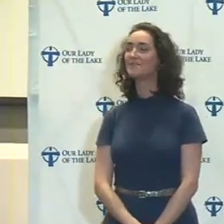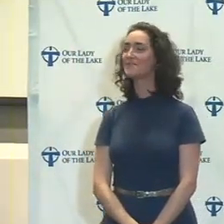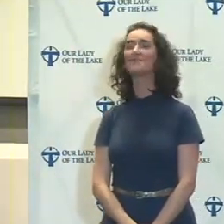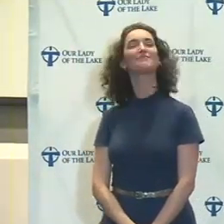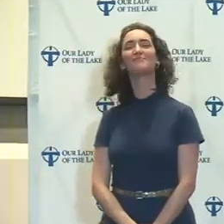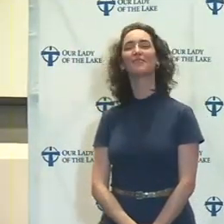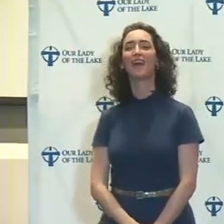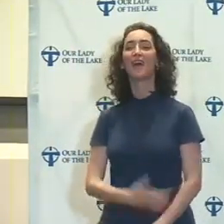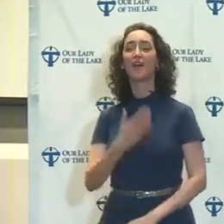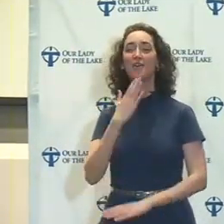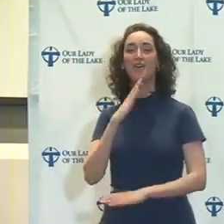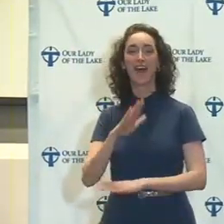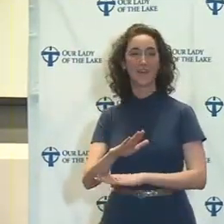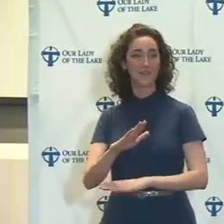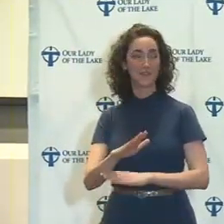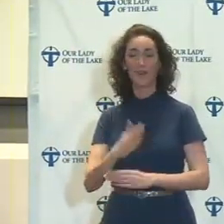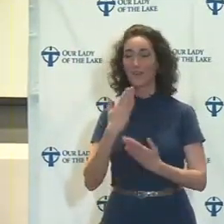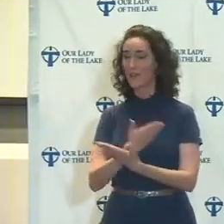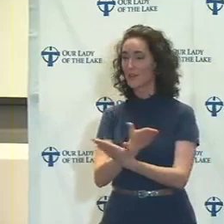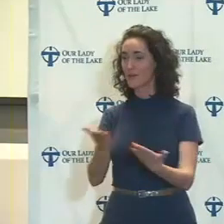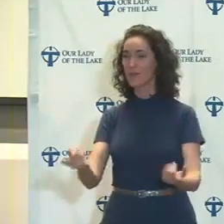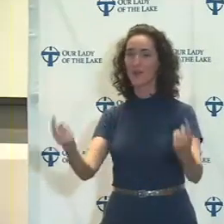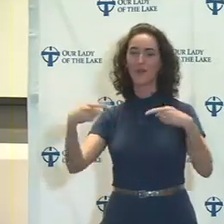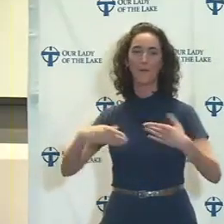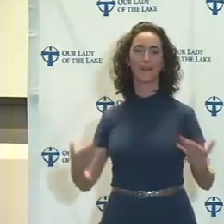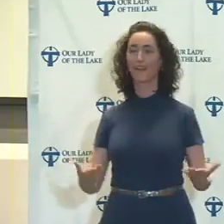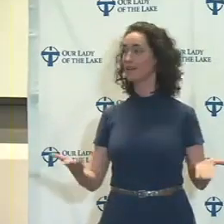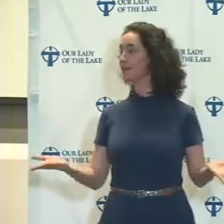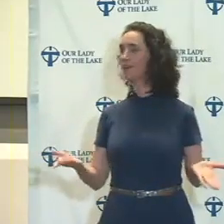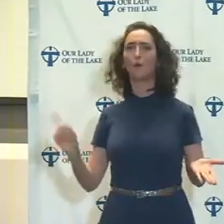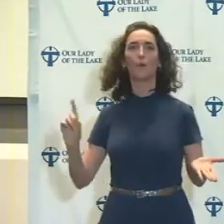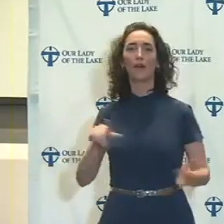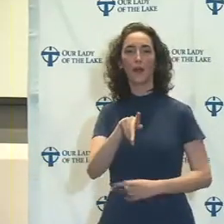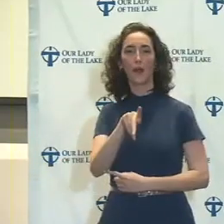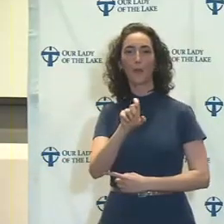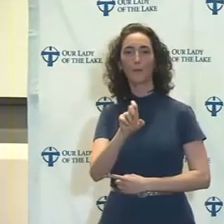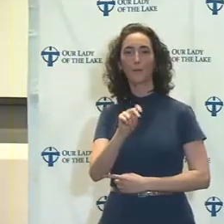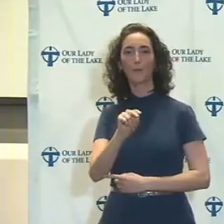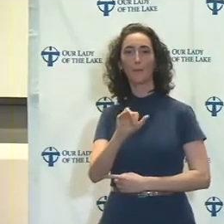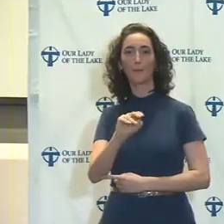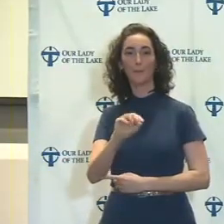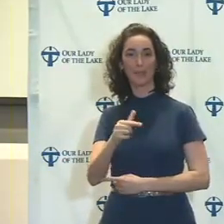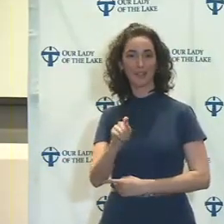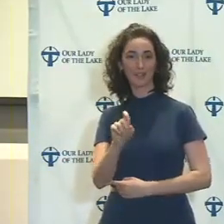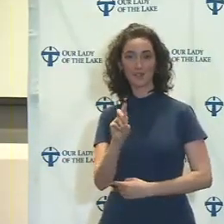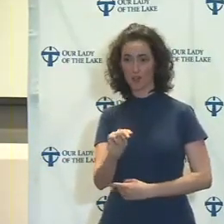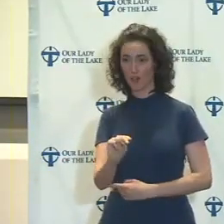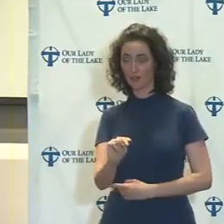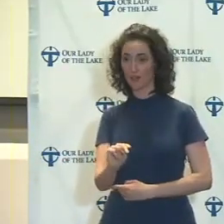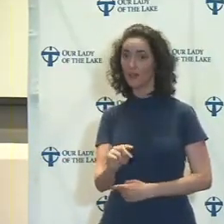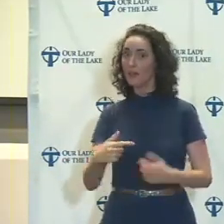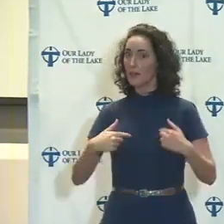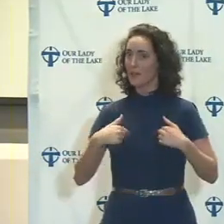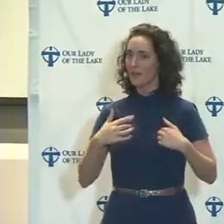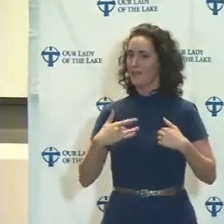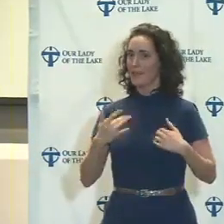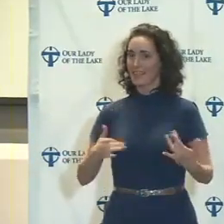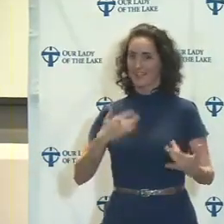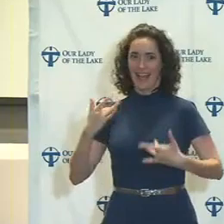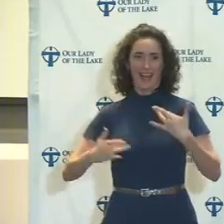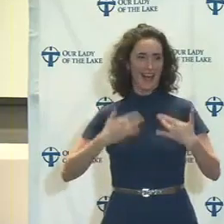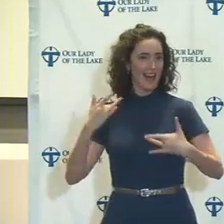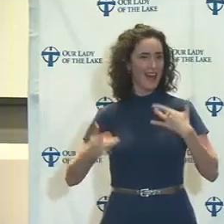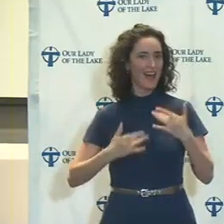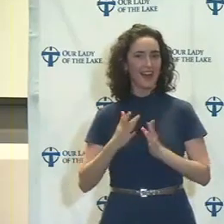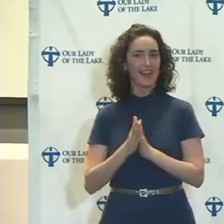Good afternoon, everyone, and thank you for coming out to Pennington. For me, at least, it's a very exciting day, but I